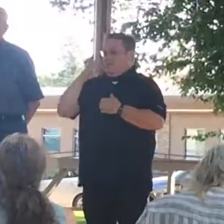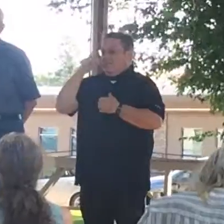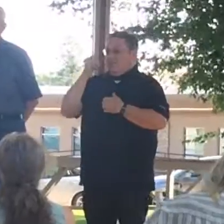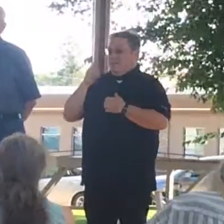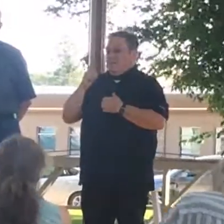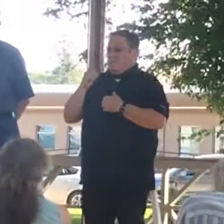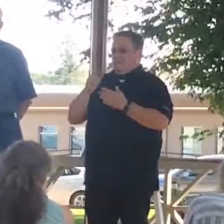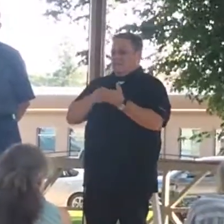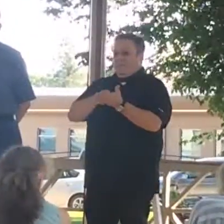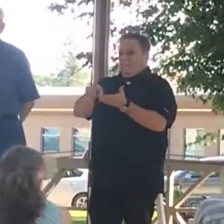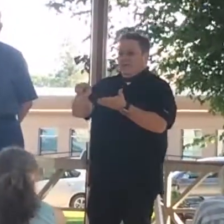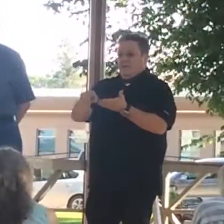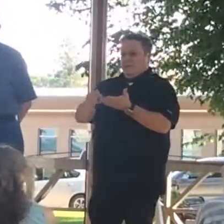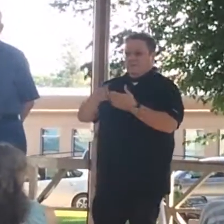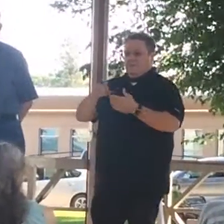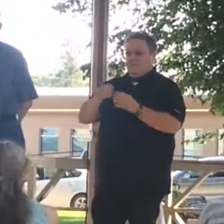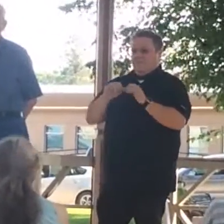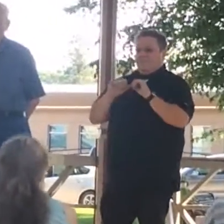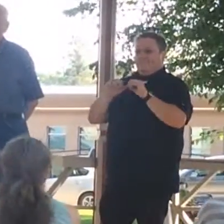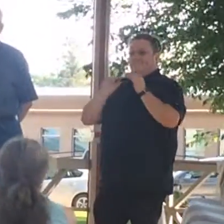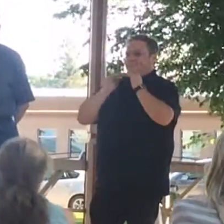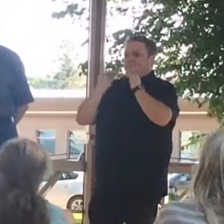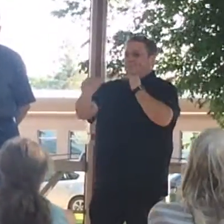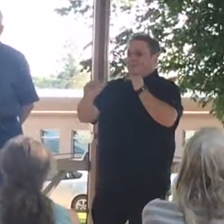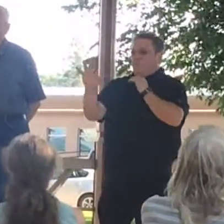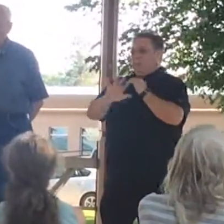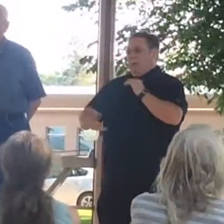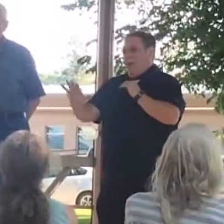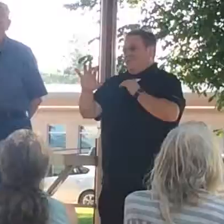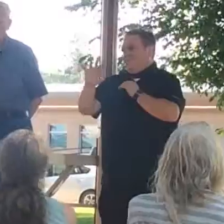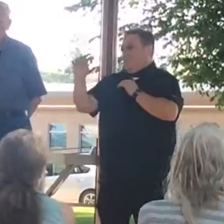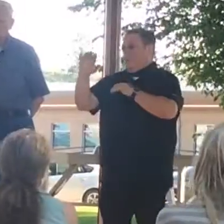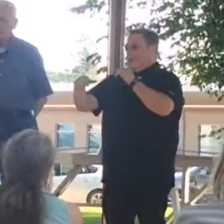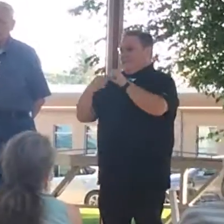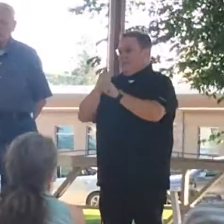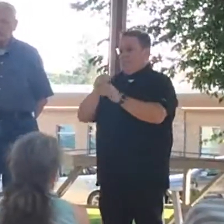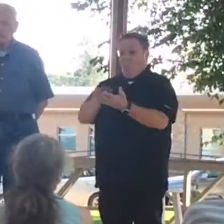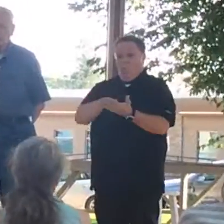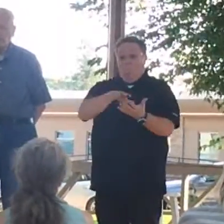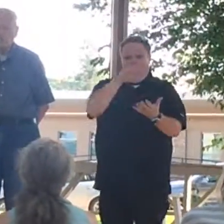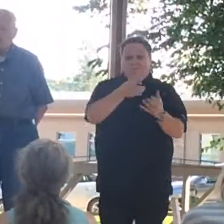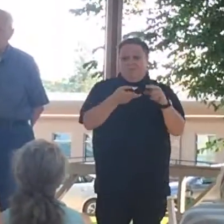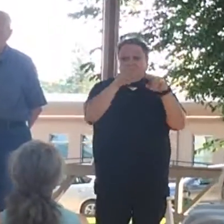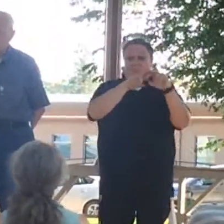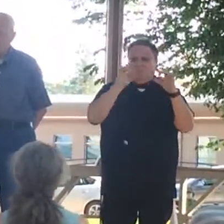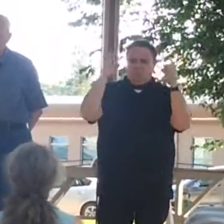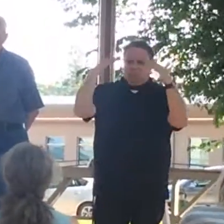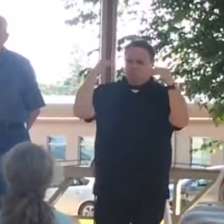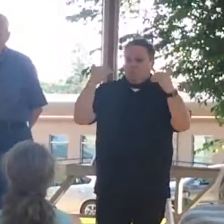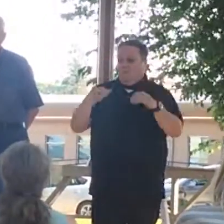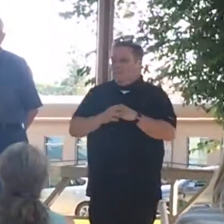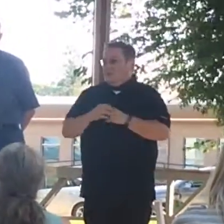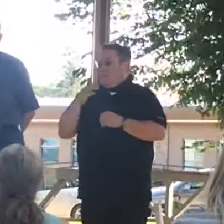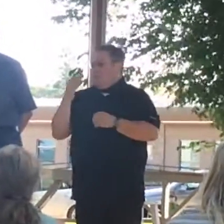because wages have been stagnant for about 40 years while wealth has increased greatly. Why